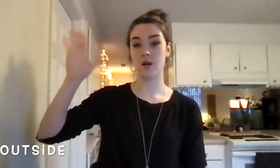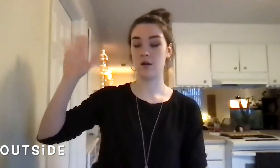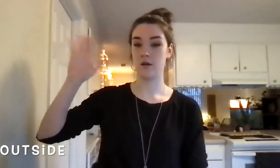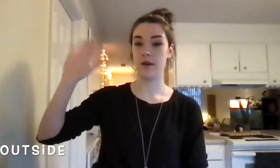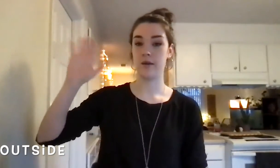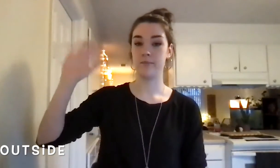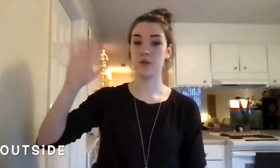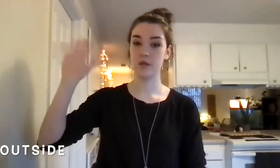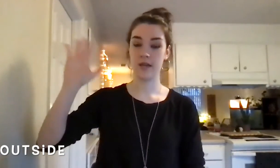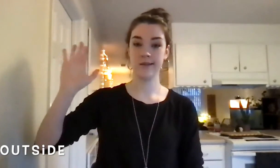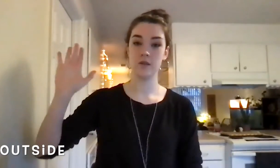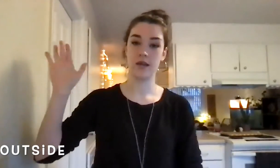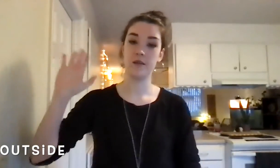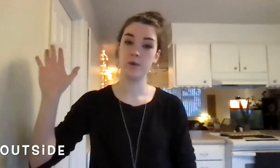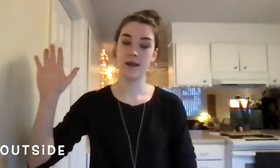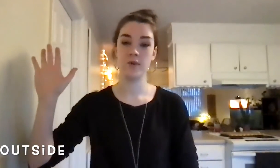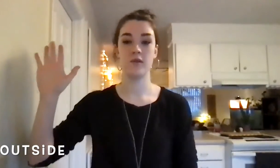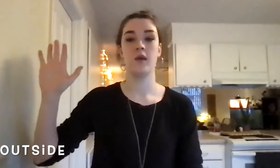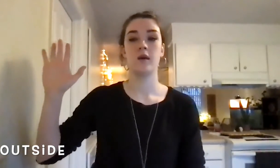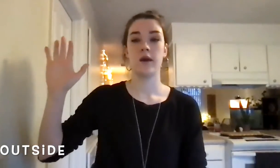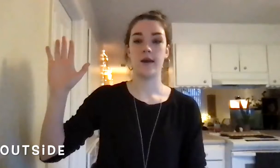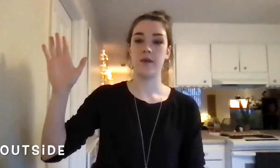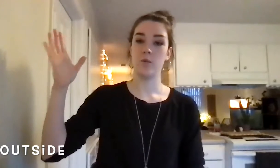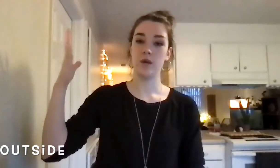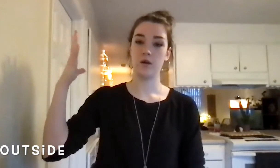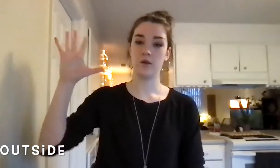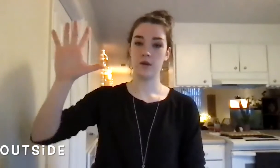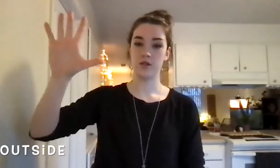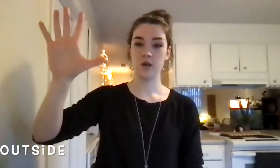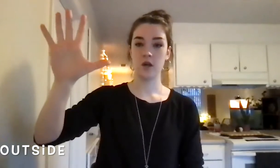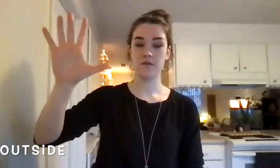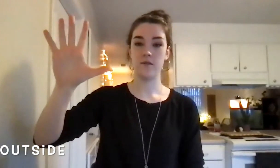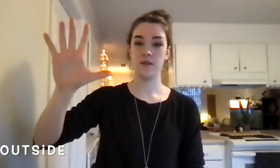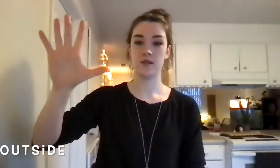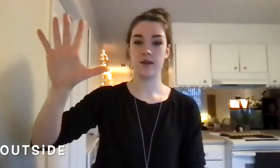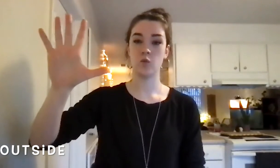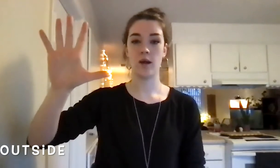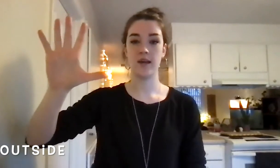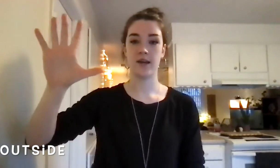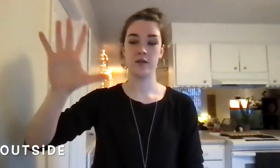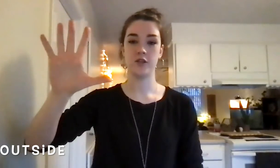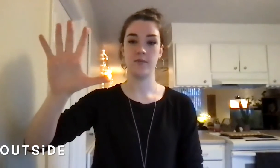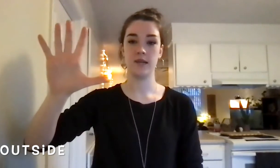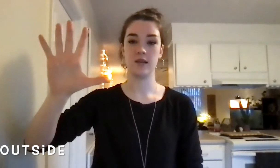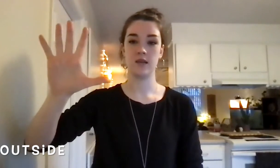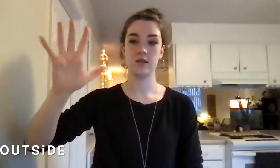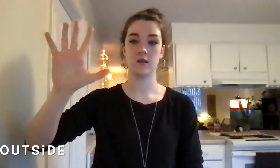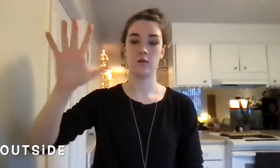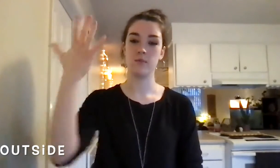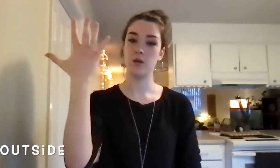our dominant hand, so the hand that we write with. And then we are going to start off in this nice wide hand shape like this. So it's going to be our